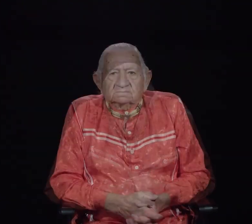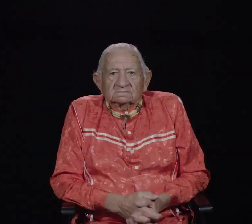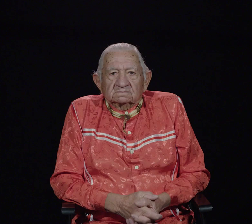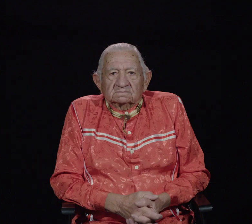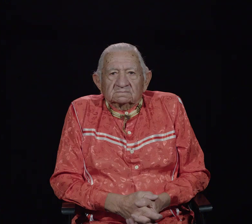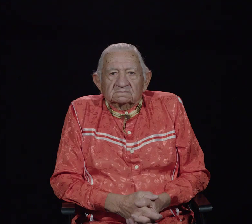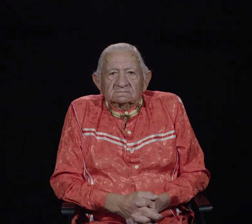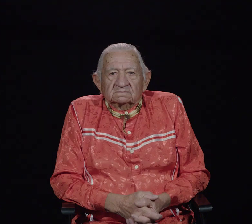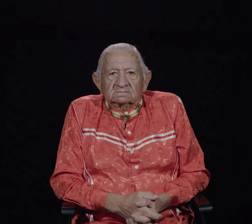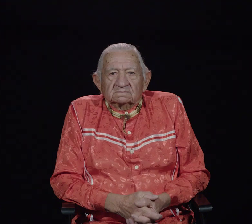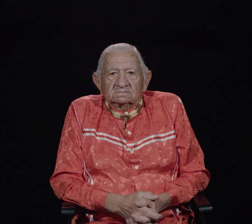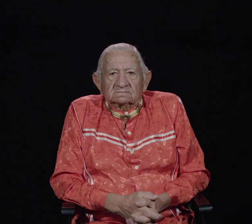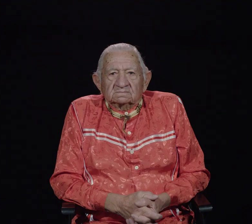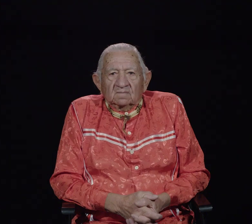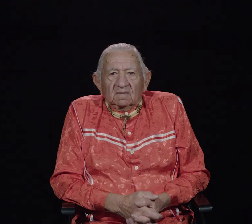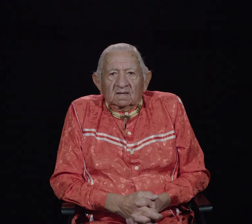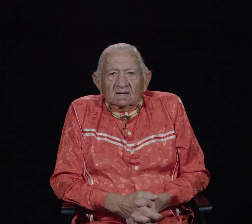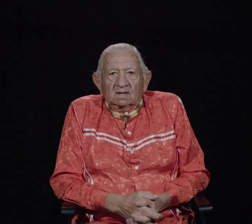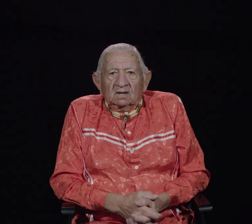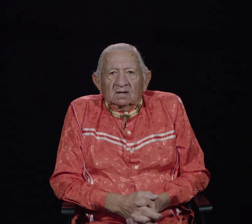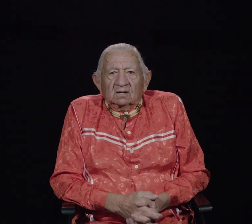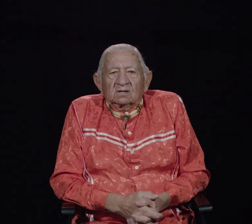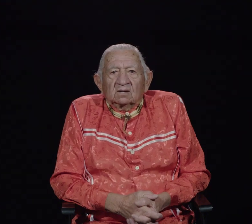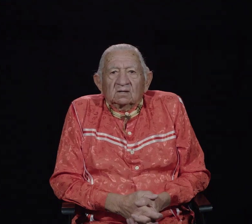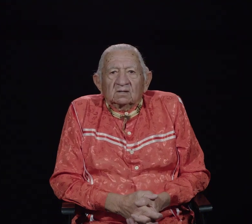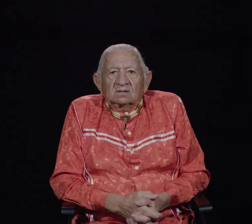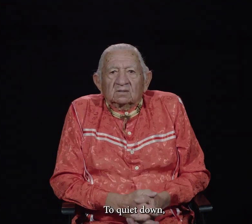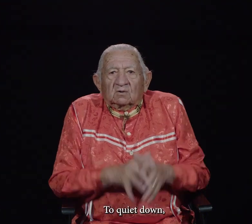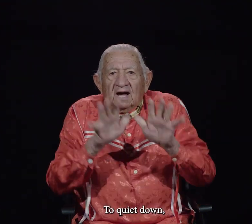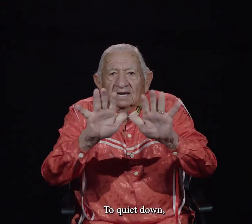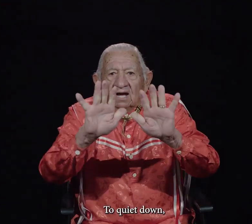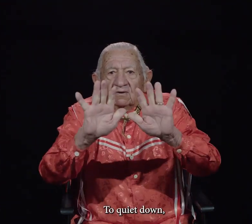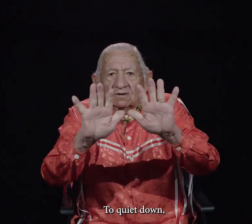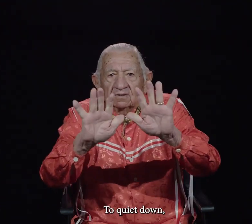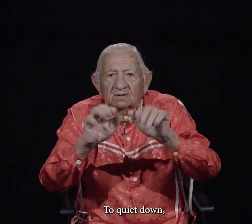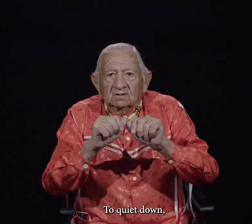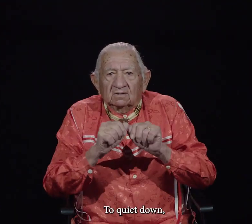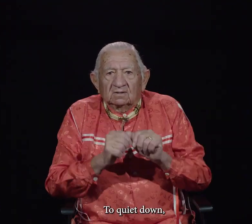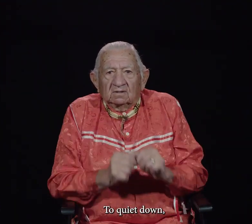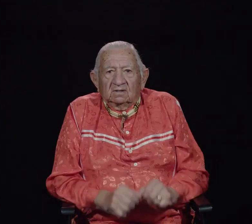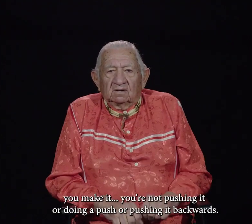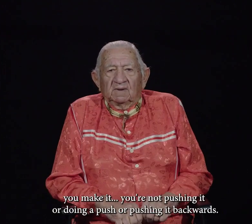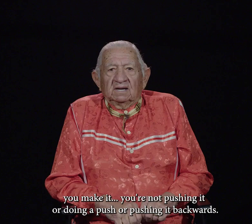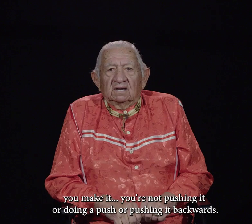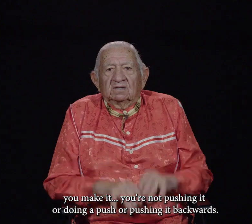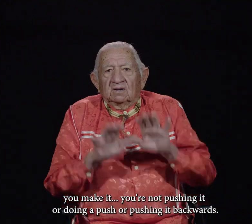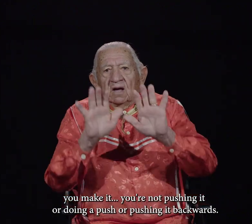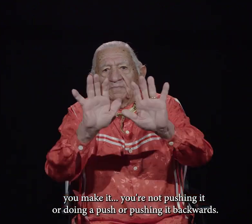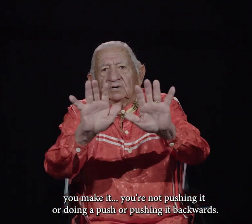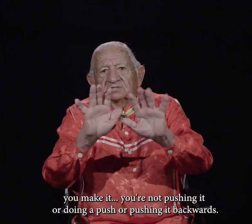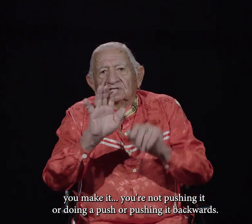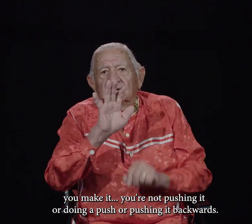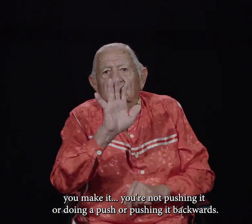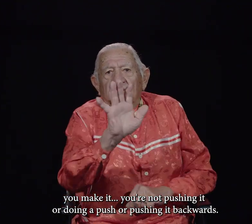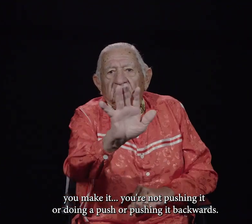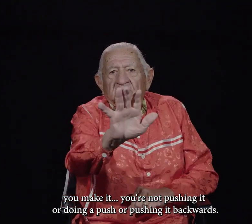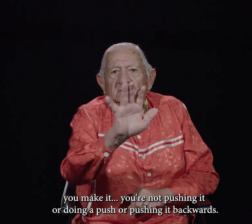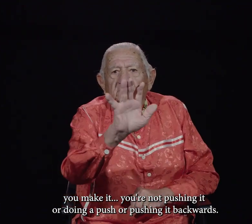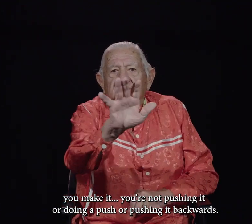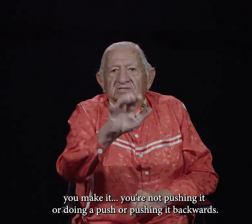To quiet down. You're not pushing or doing the push